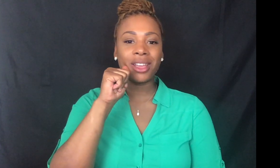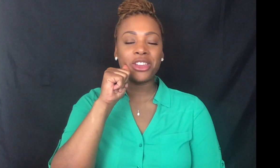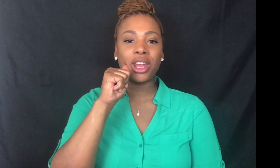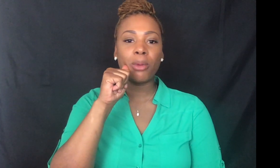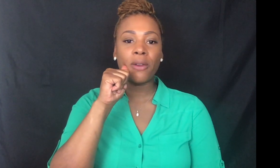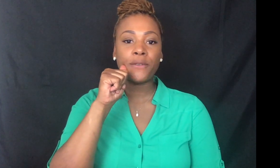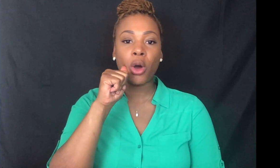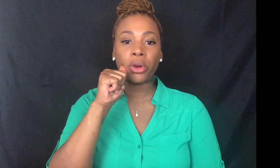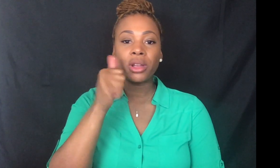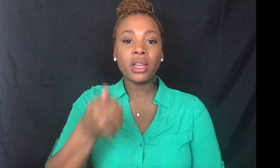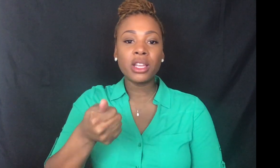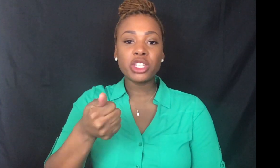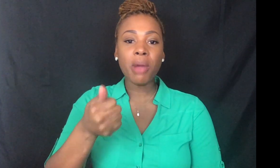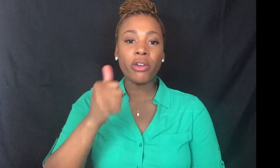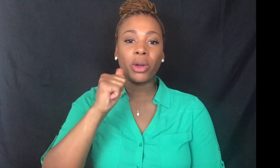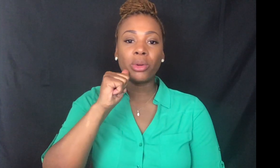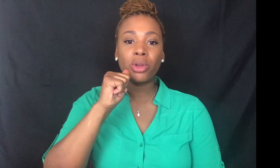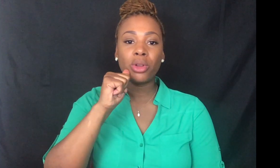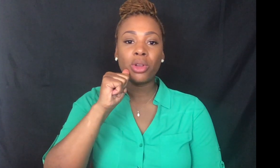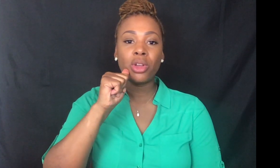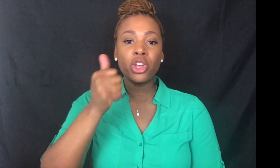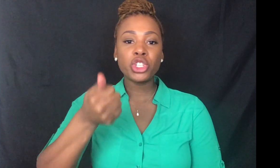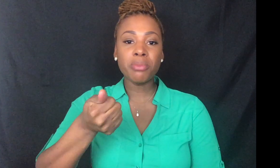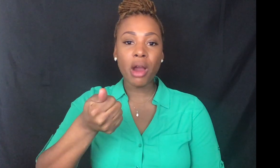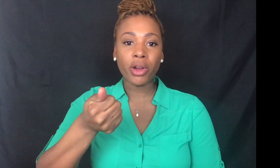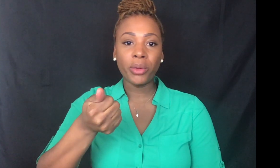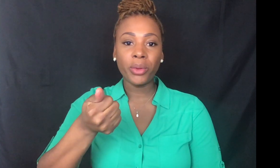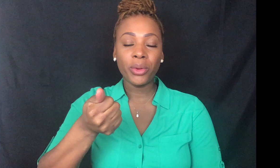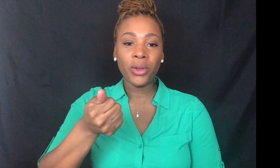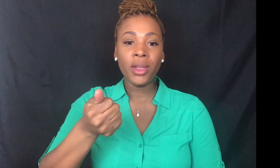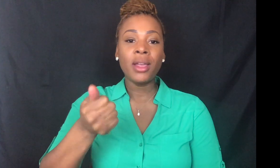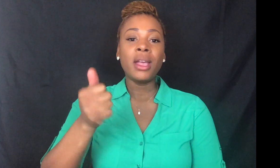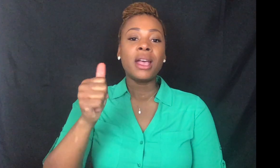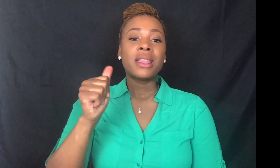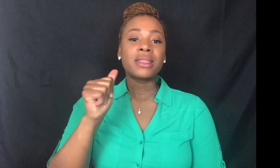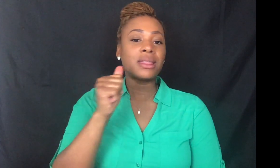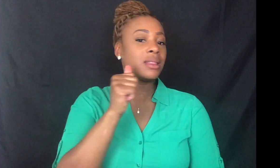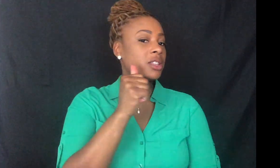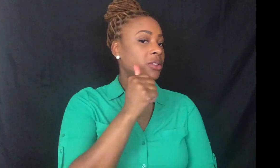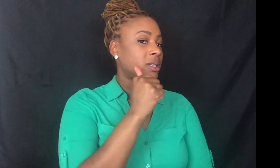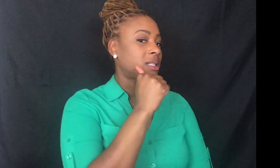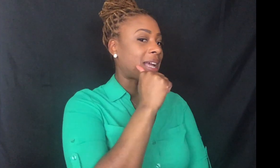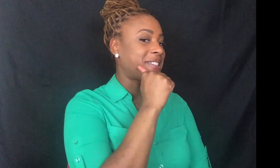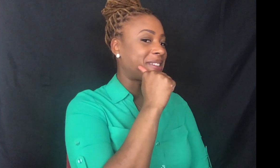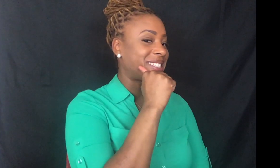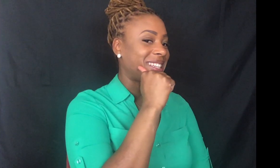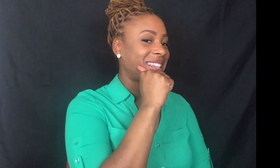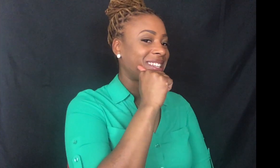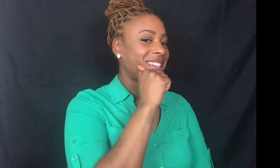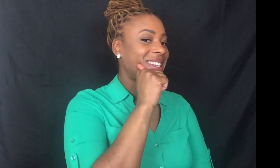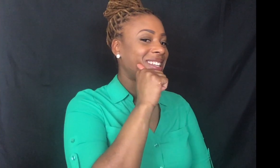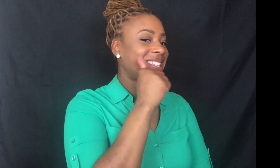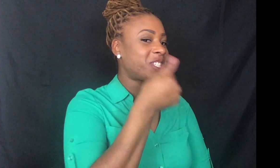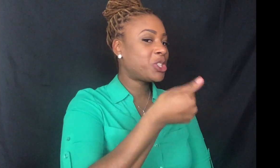you're going to move it forward. Tomorrow. Tomorrow. Turn to the side so you can see it.